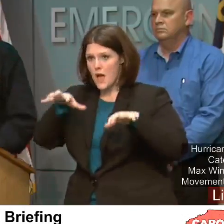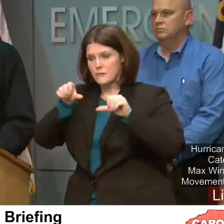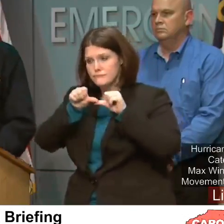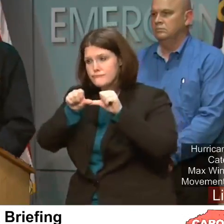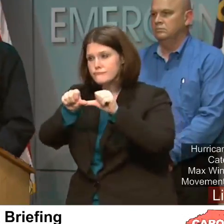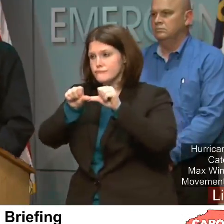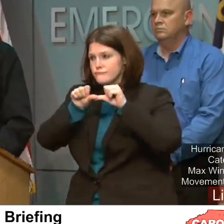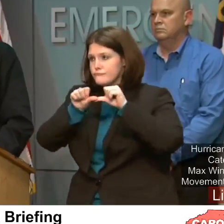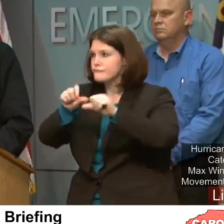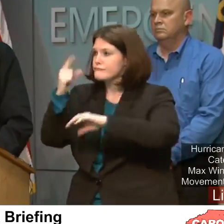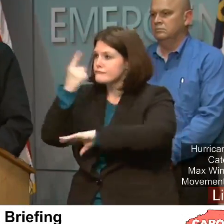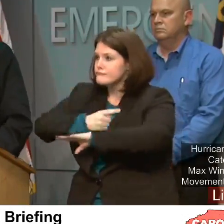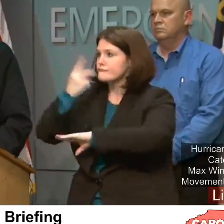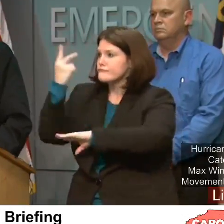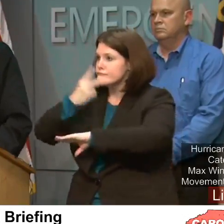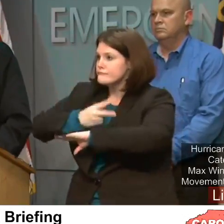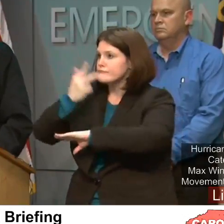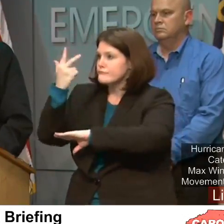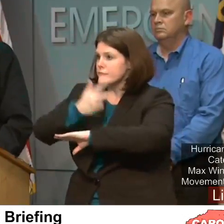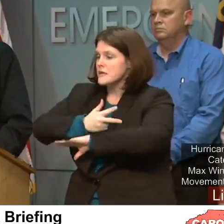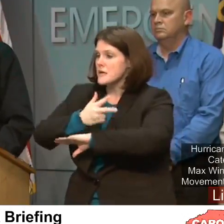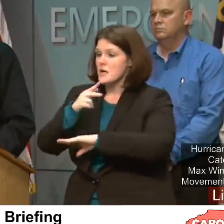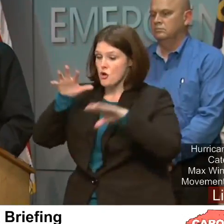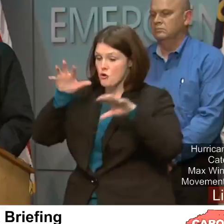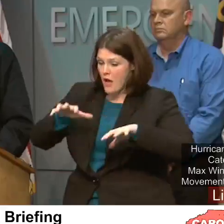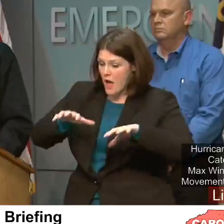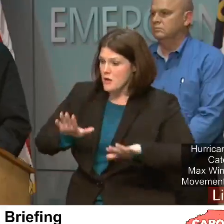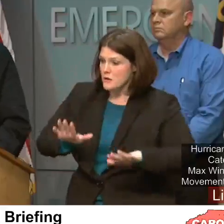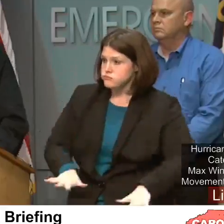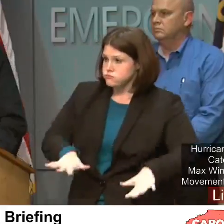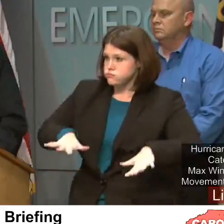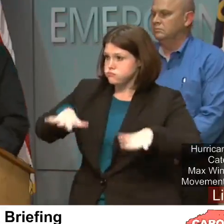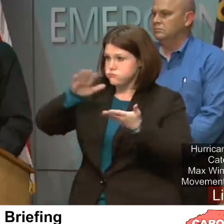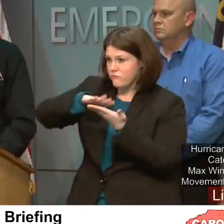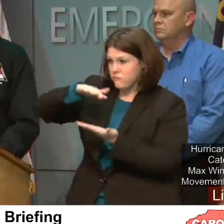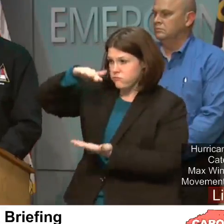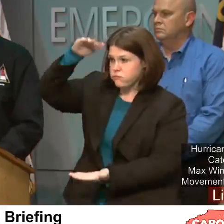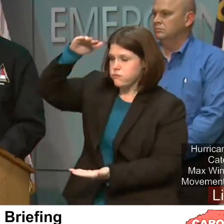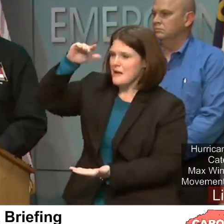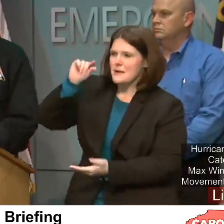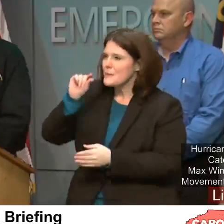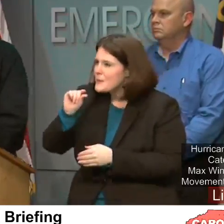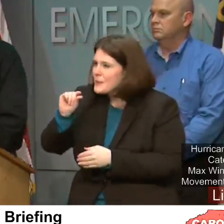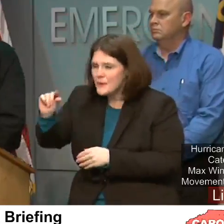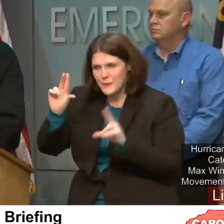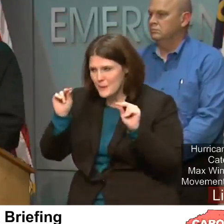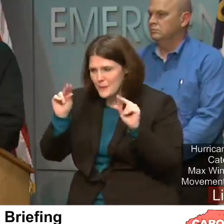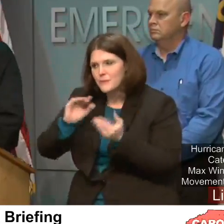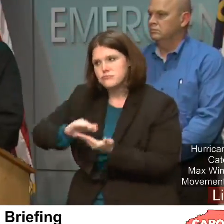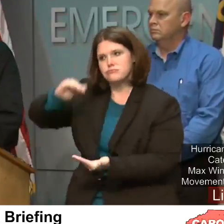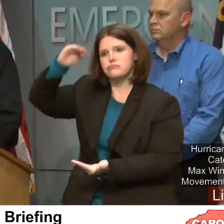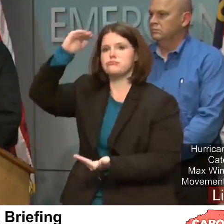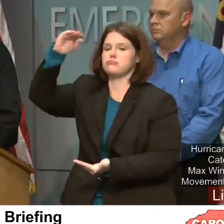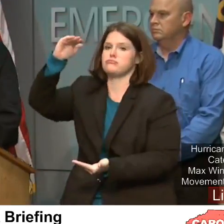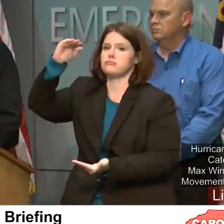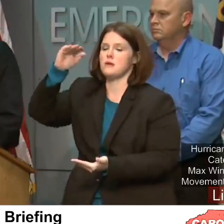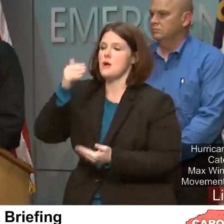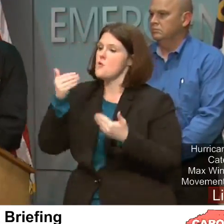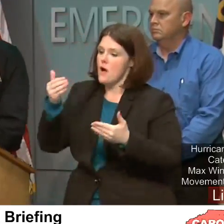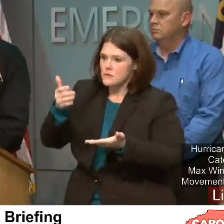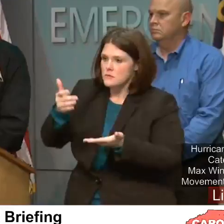will be measured in some places in feet and not inches. Finish gathering your supplies, food,